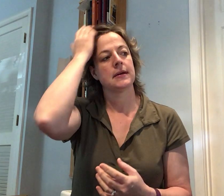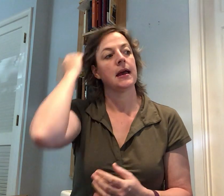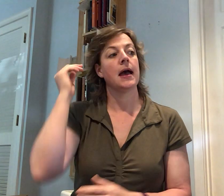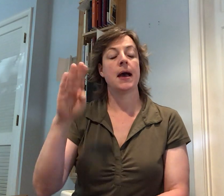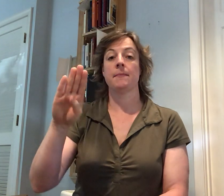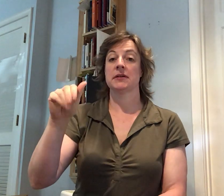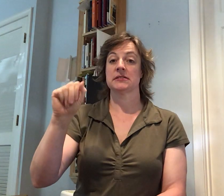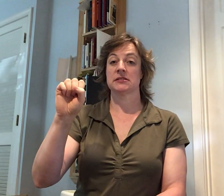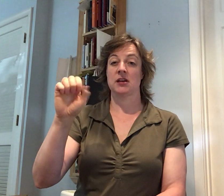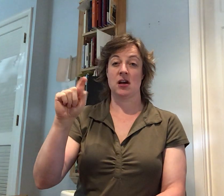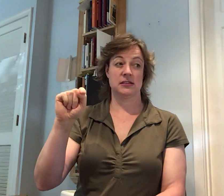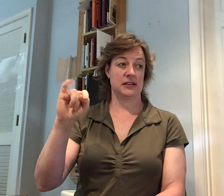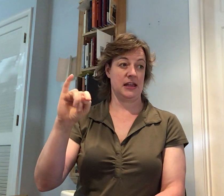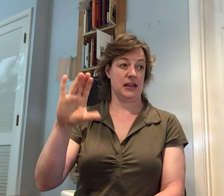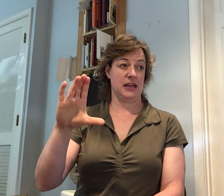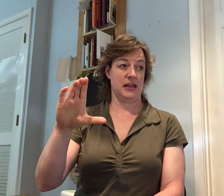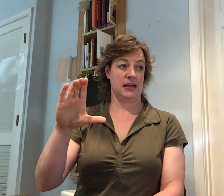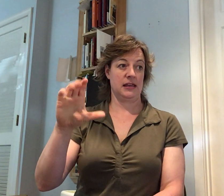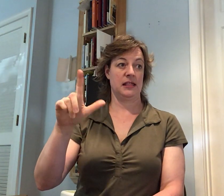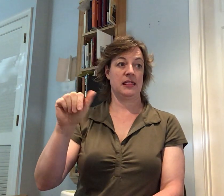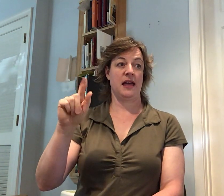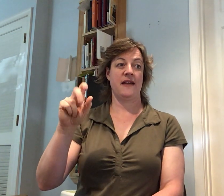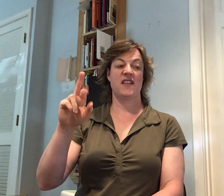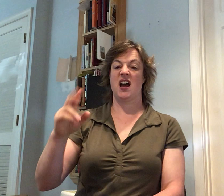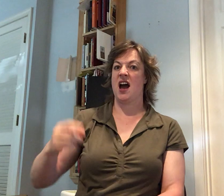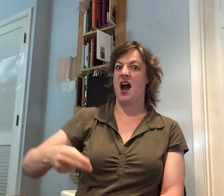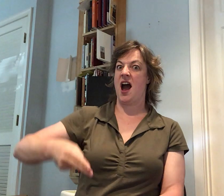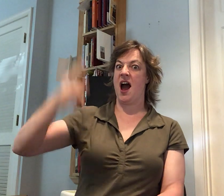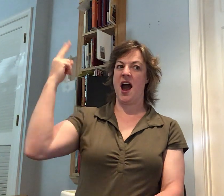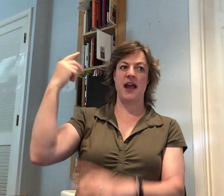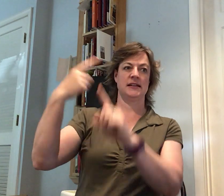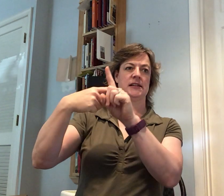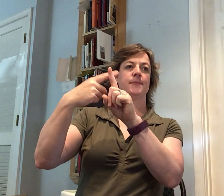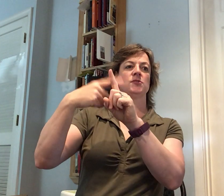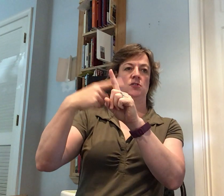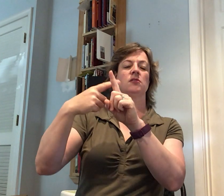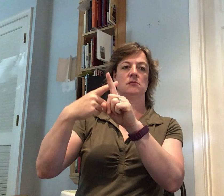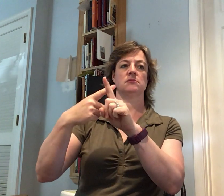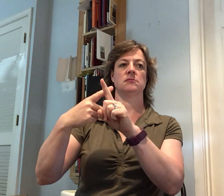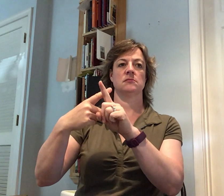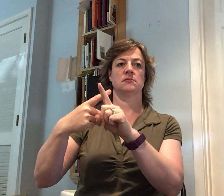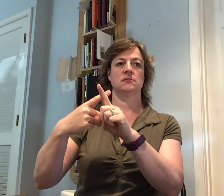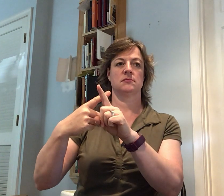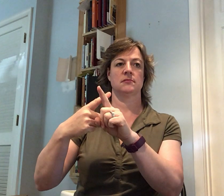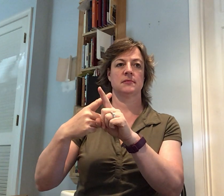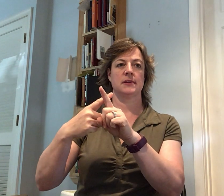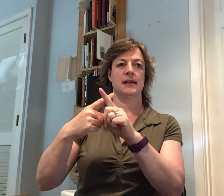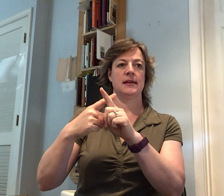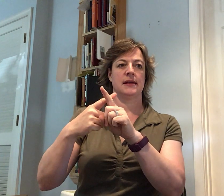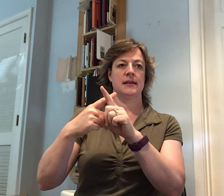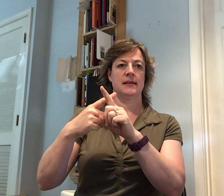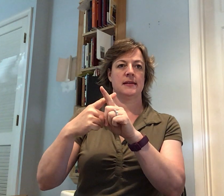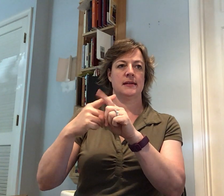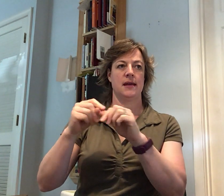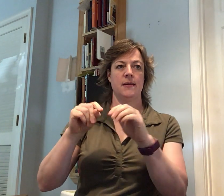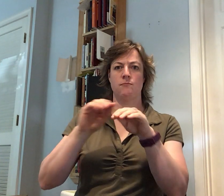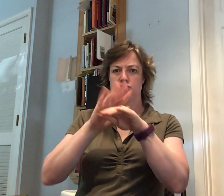temperature and creates broad lava plateaus and shield volcanoes with gentle slopes.